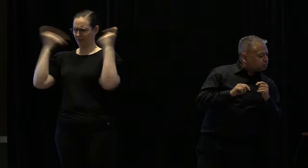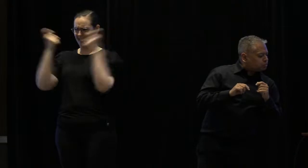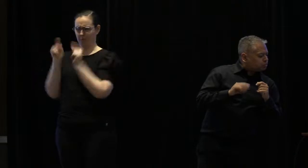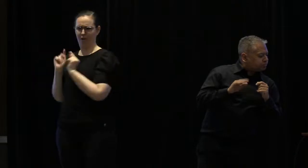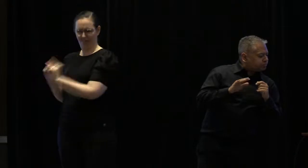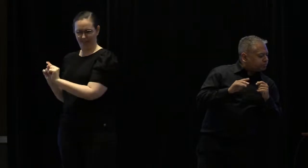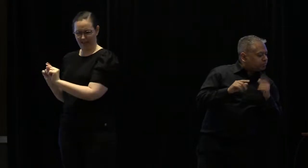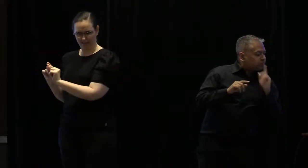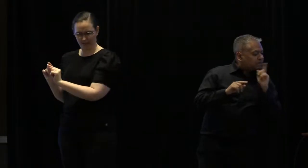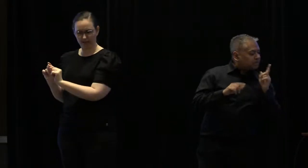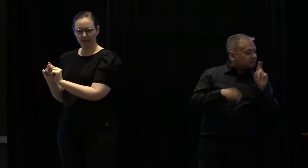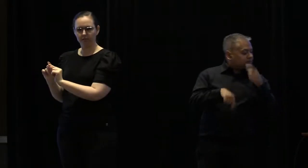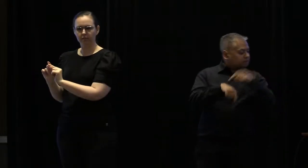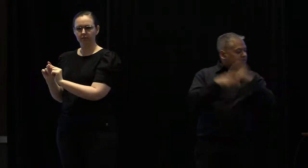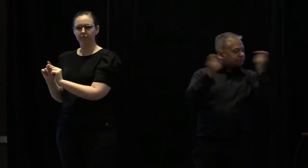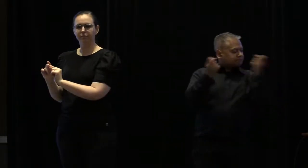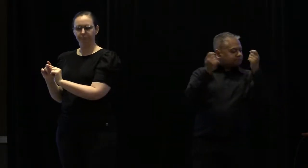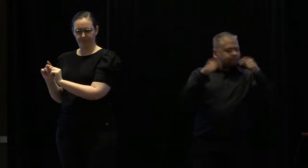has been passed.